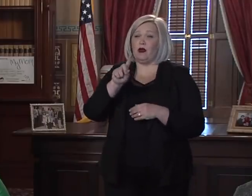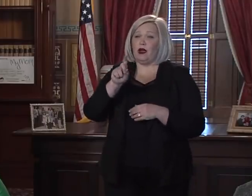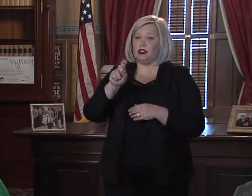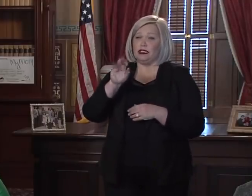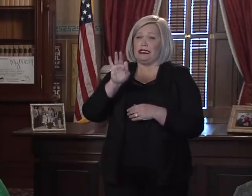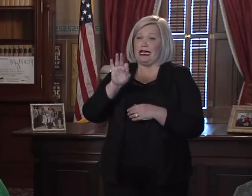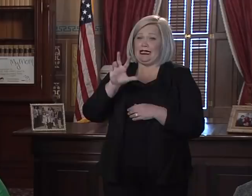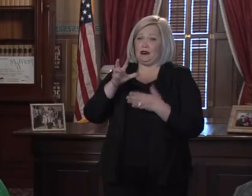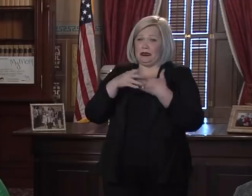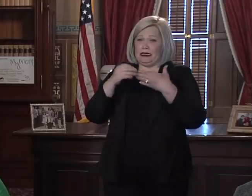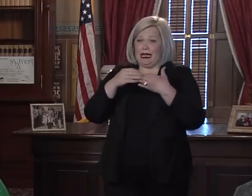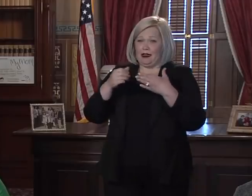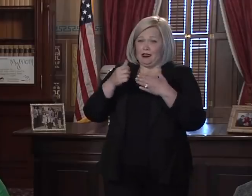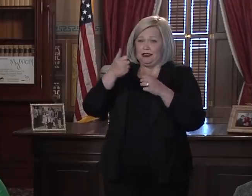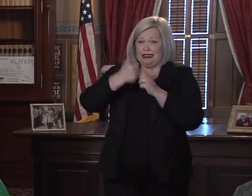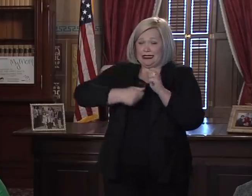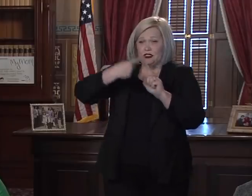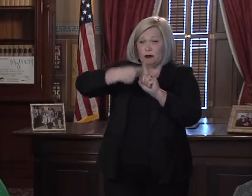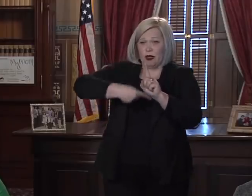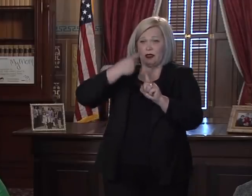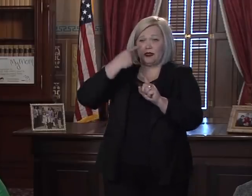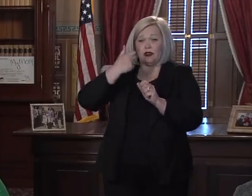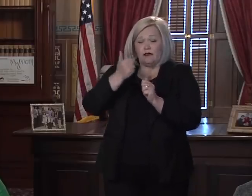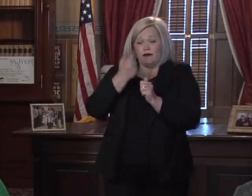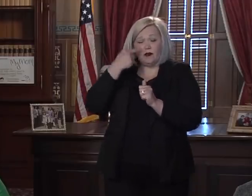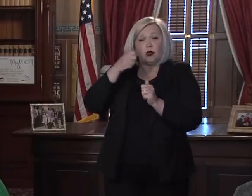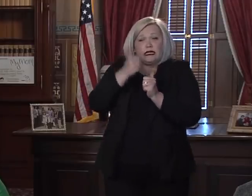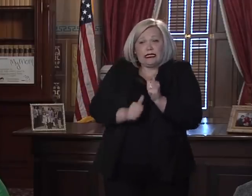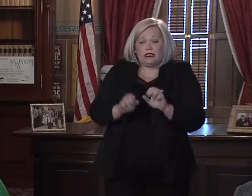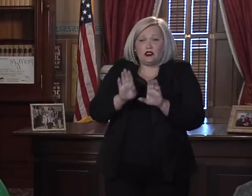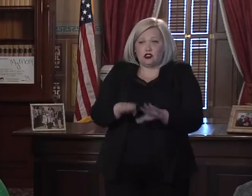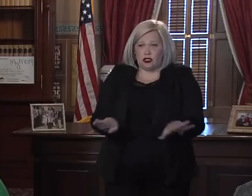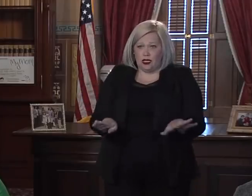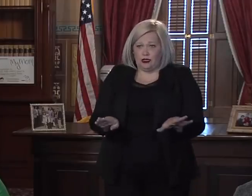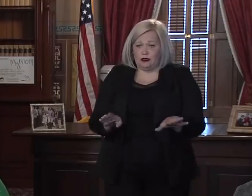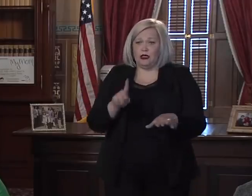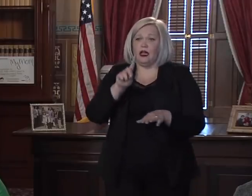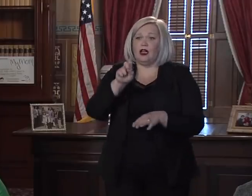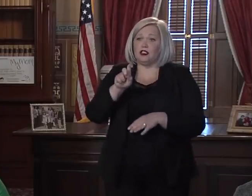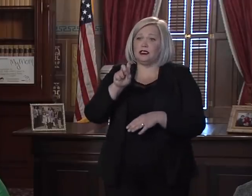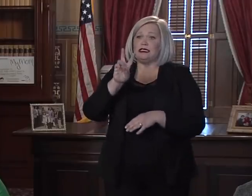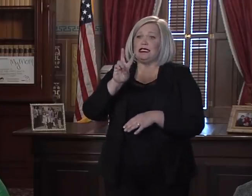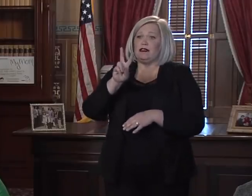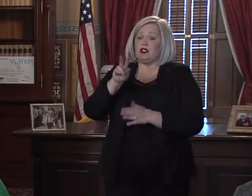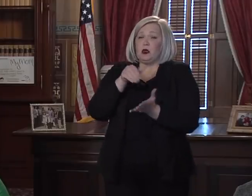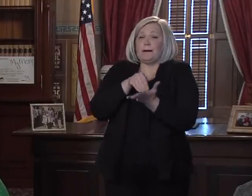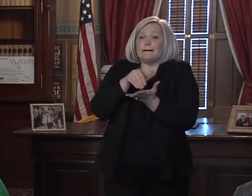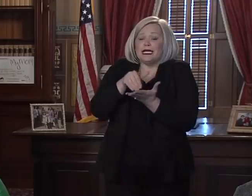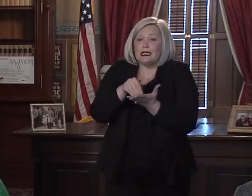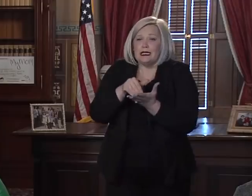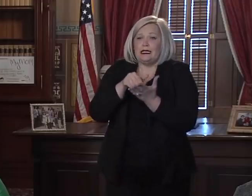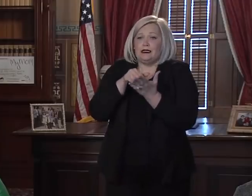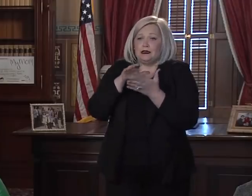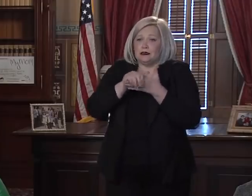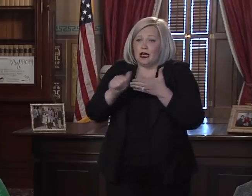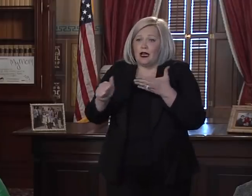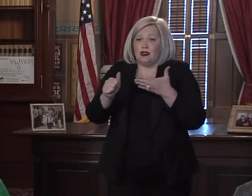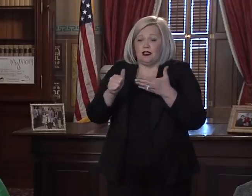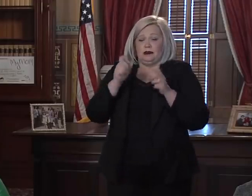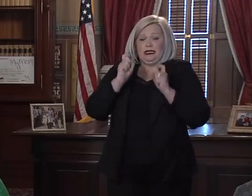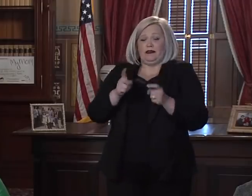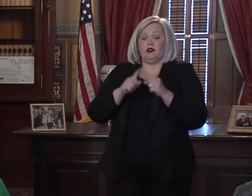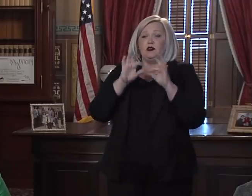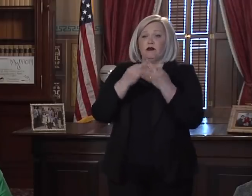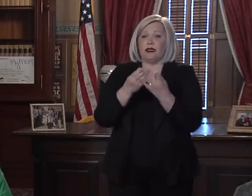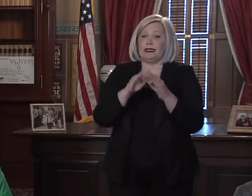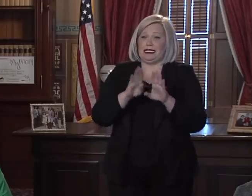$193 per month per child. $172 million per month will be going to Michigan families and